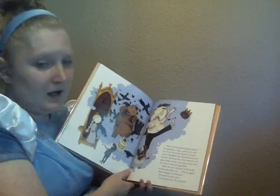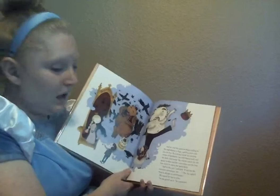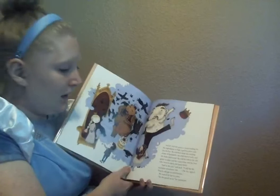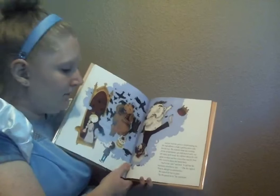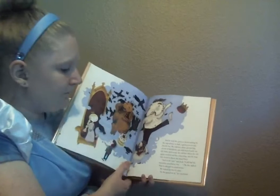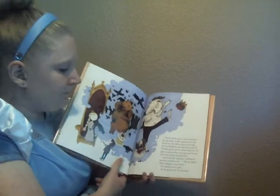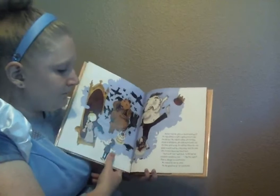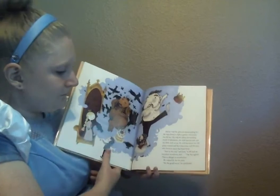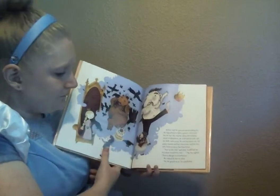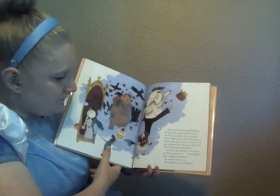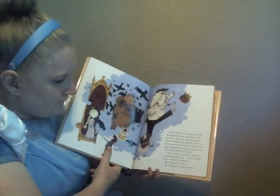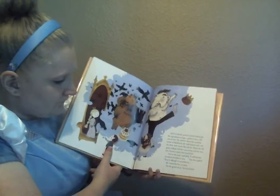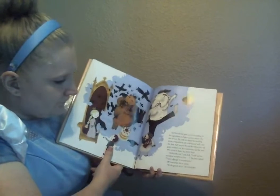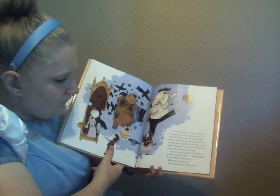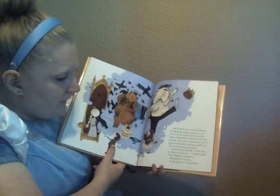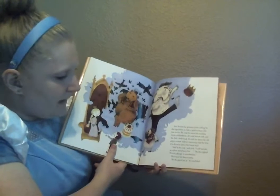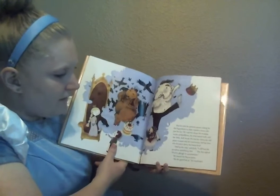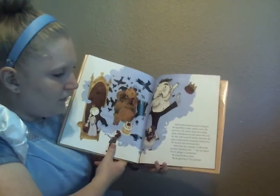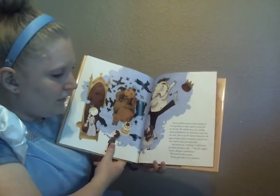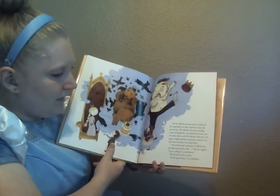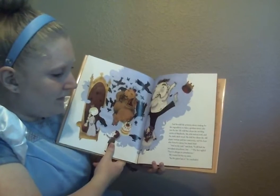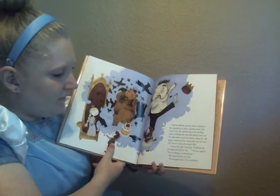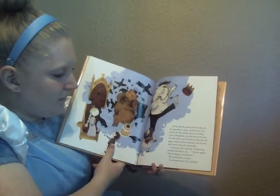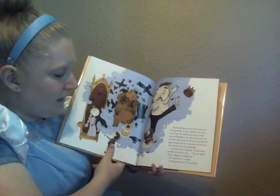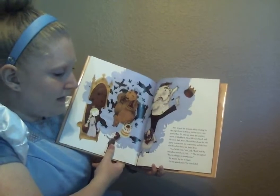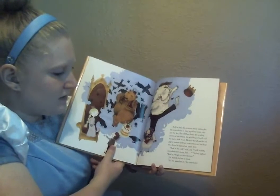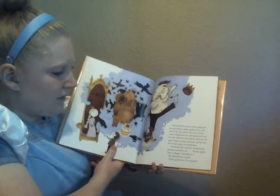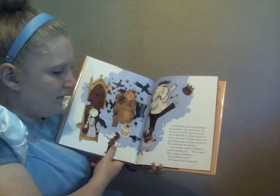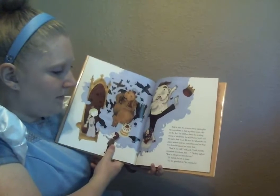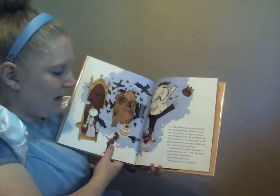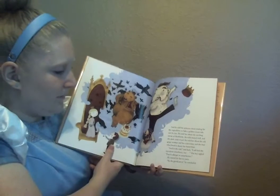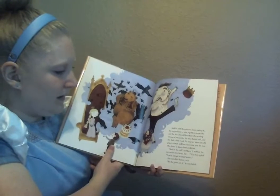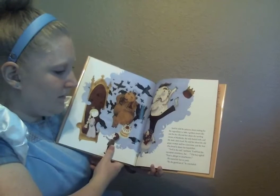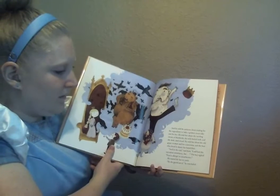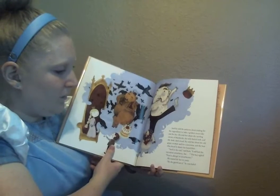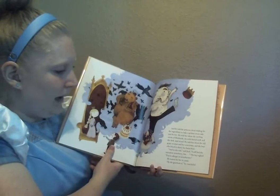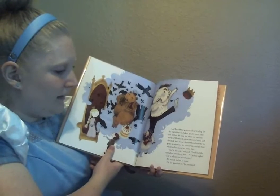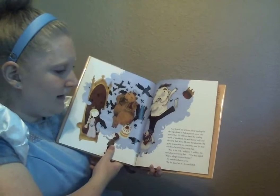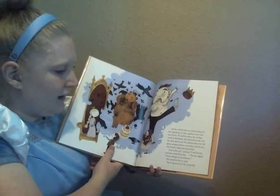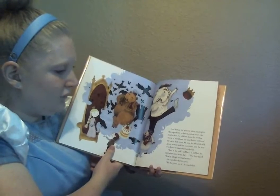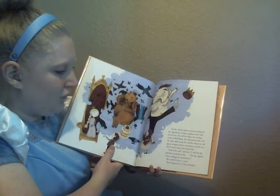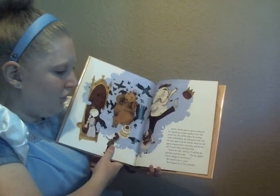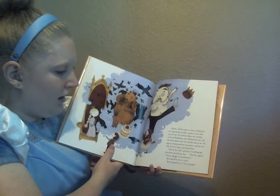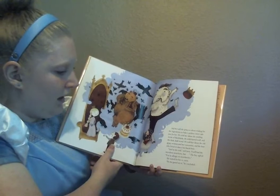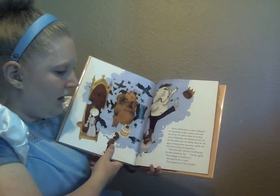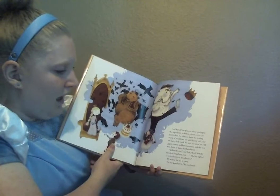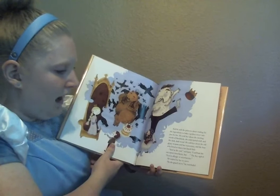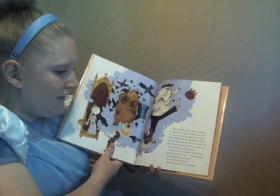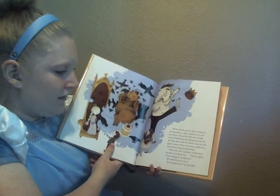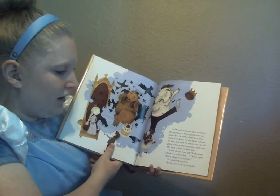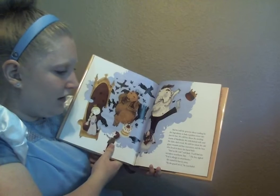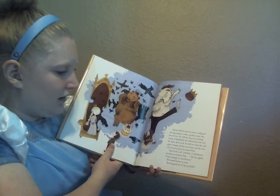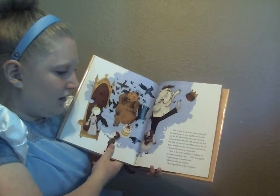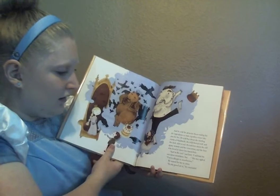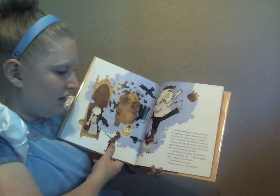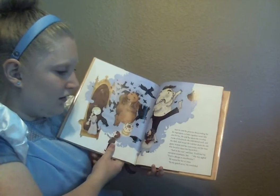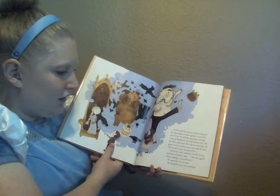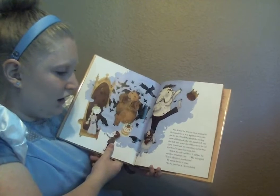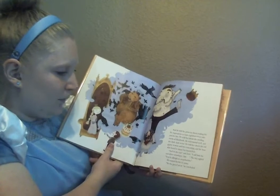her. He told her about the swirling storm of blackbirds, the wild-haired troll, and the dark, dark